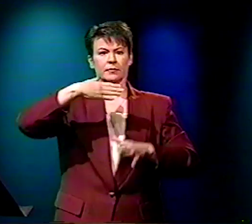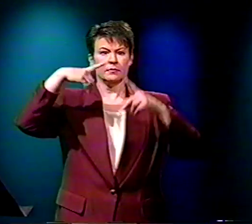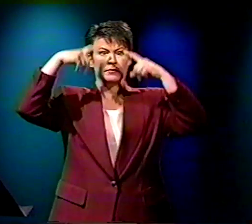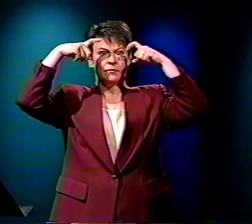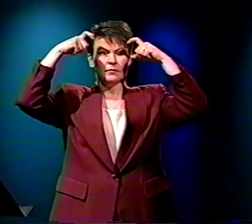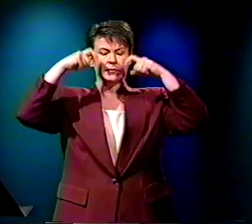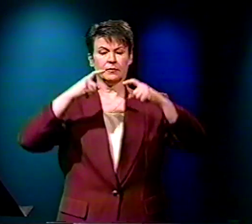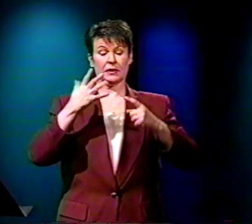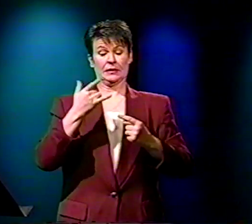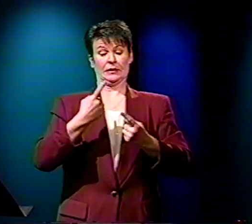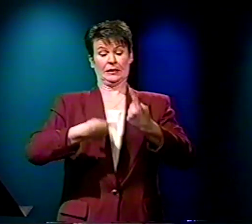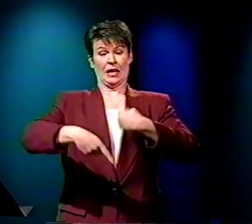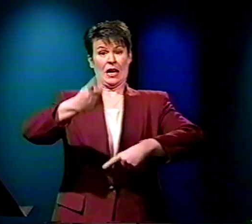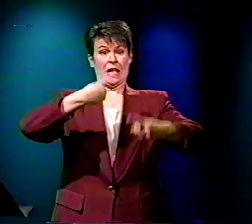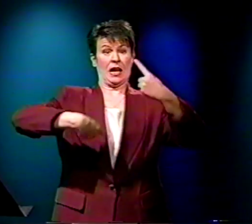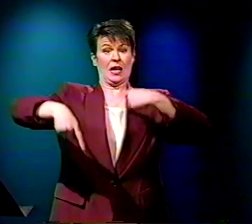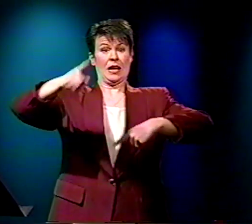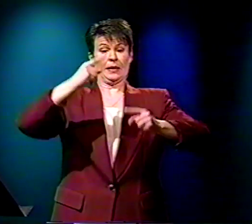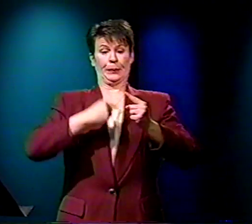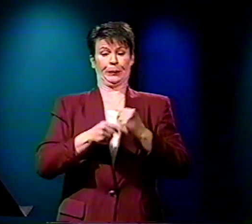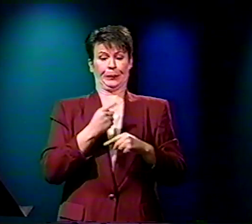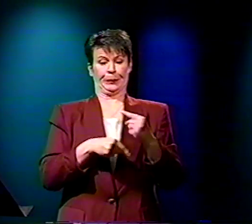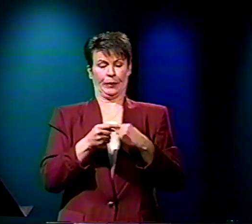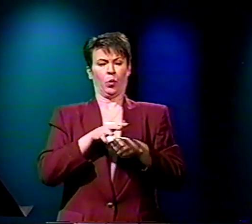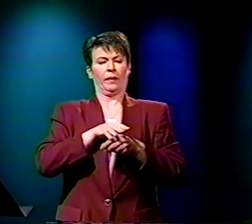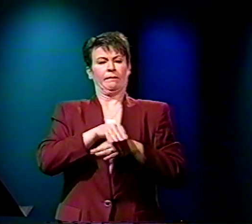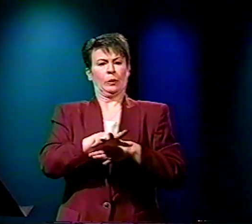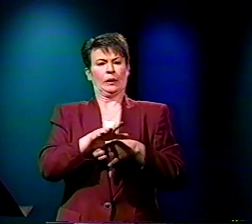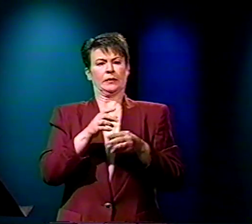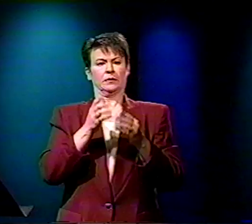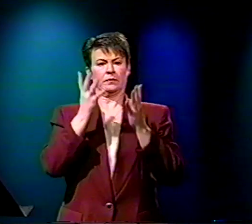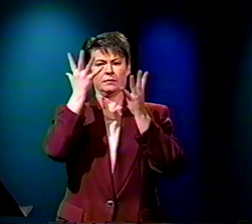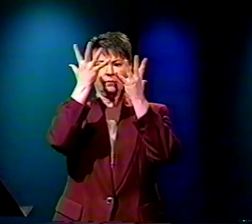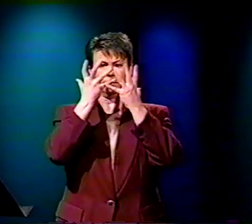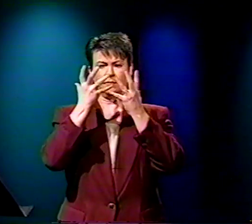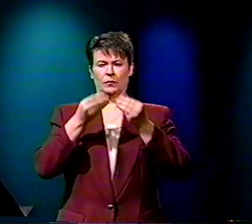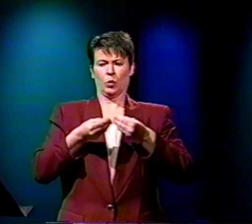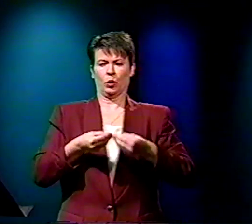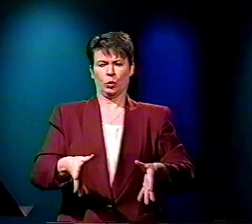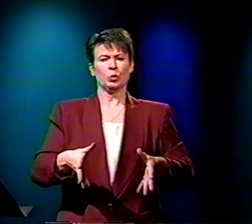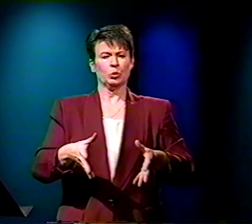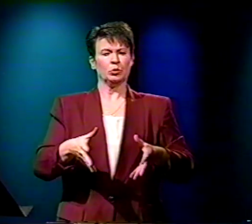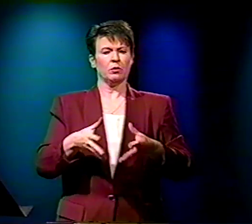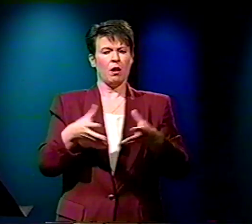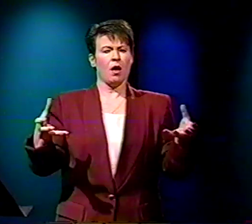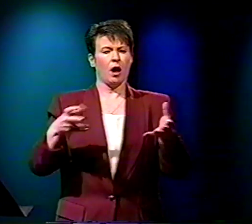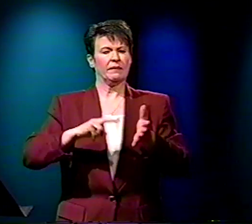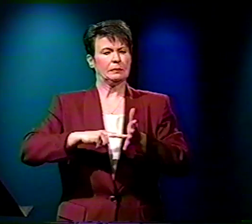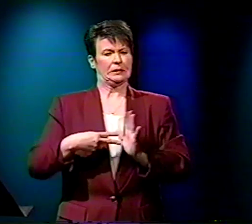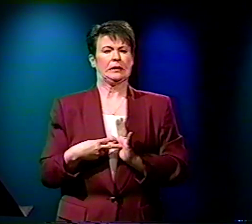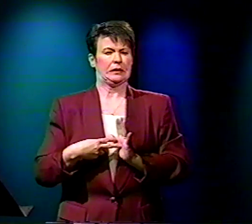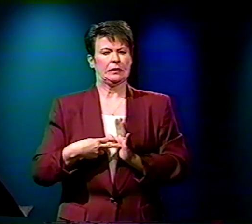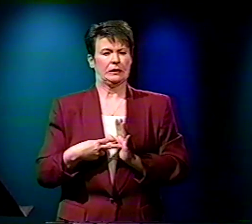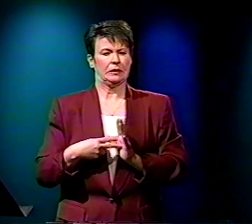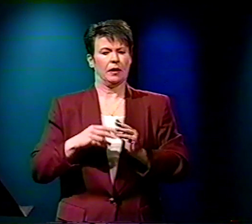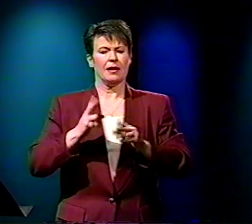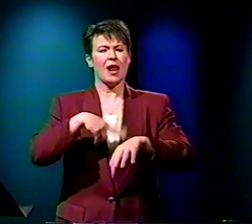The message is no longer accurate because the non-manual markers for grammar are even gone. And that affects the message as a whole and a lot of meaning